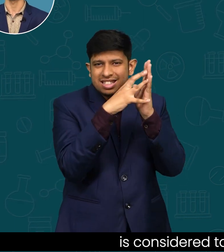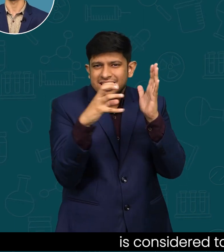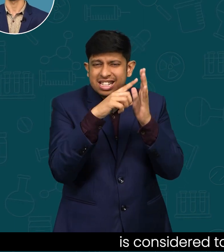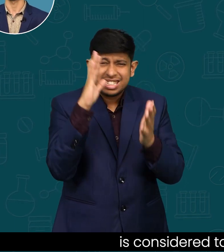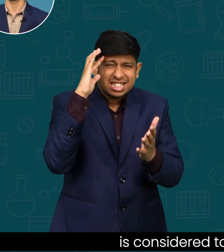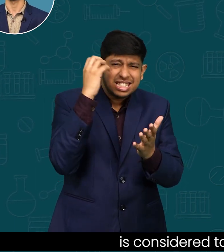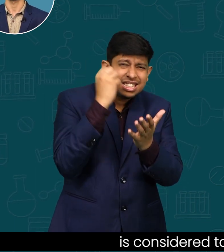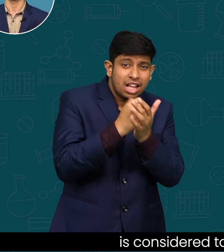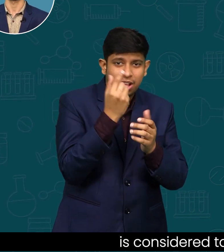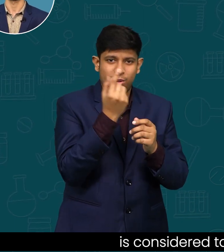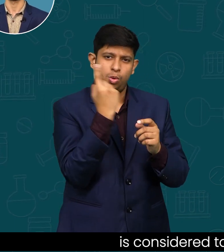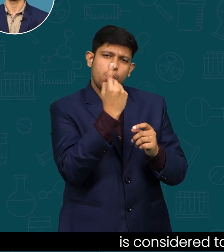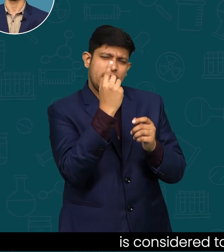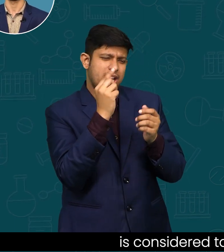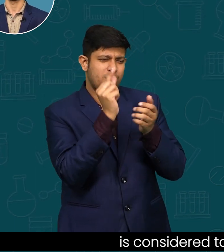negative.